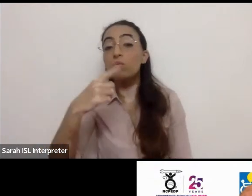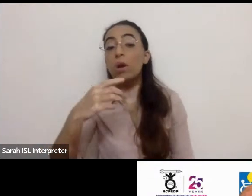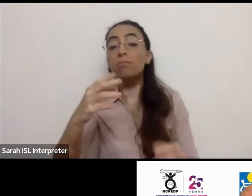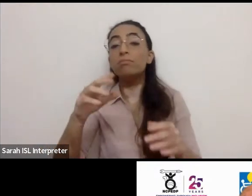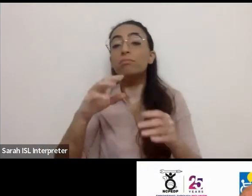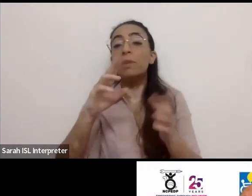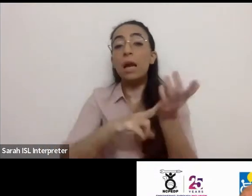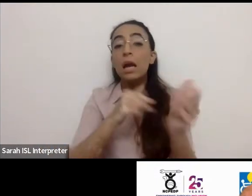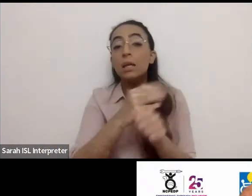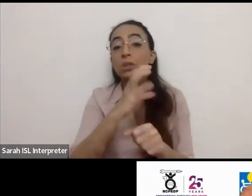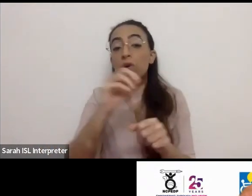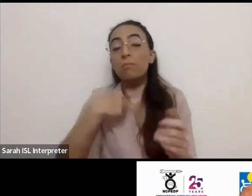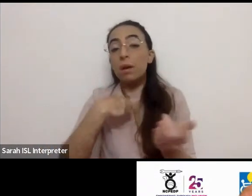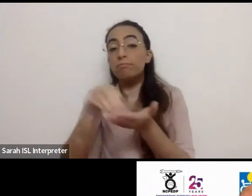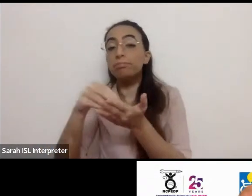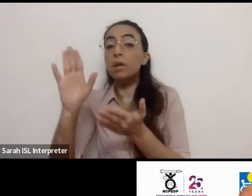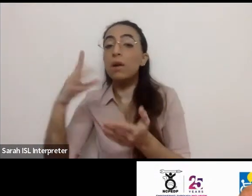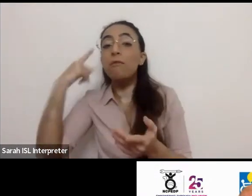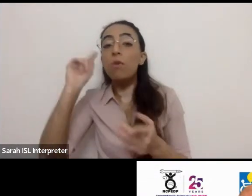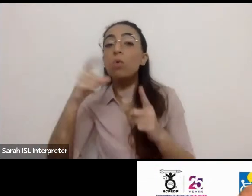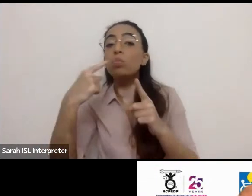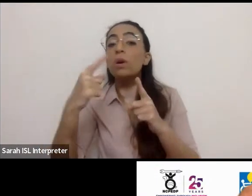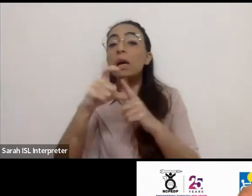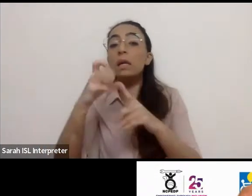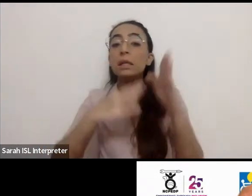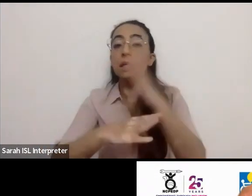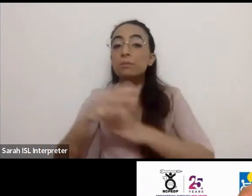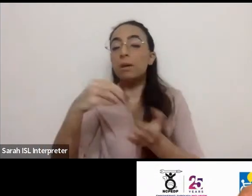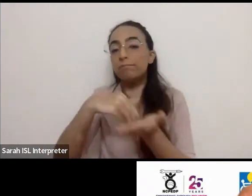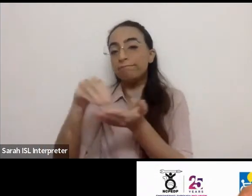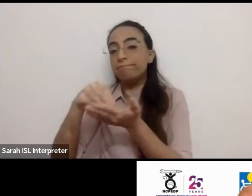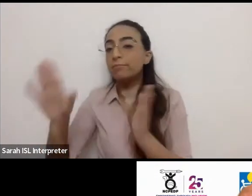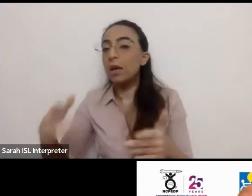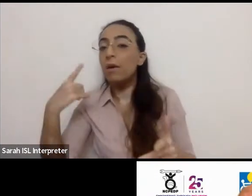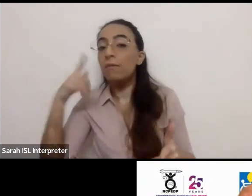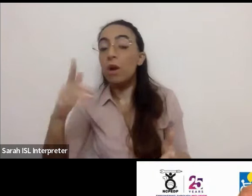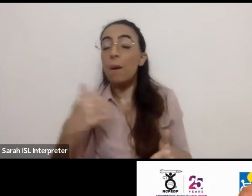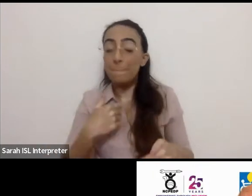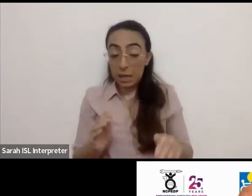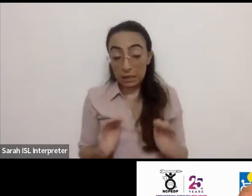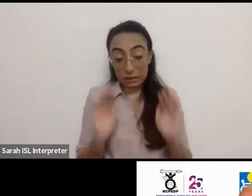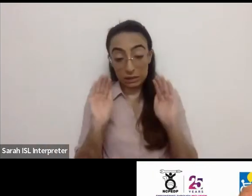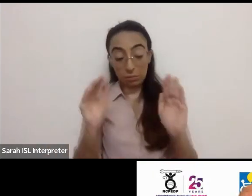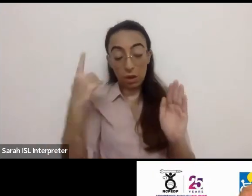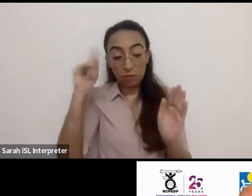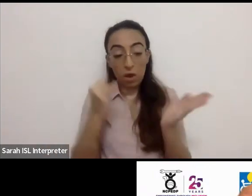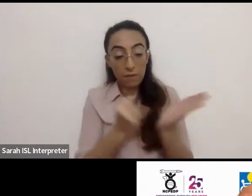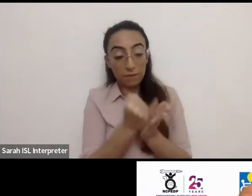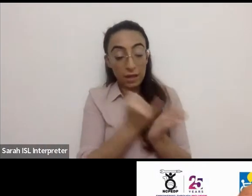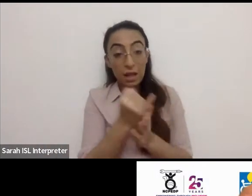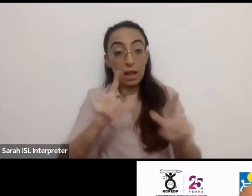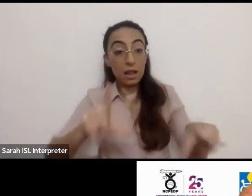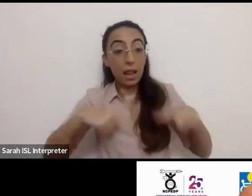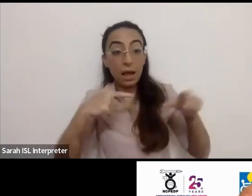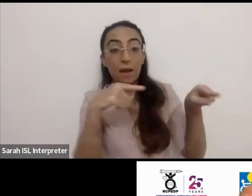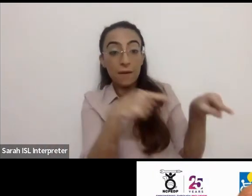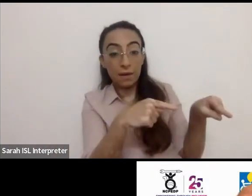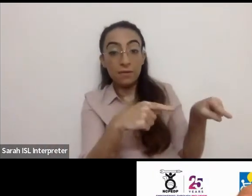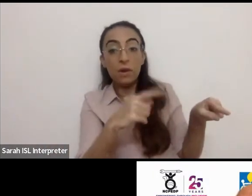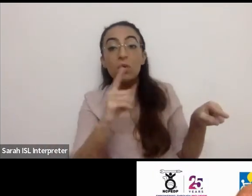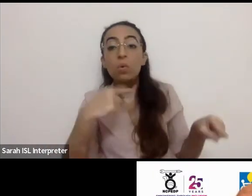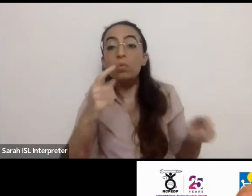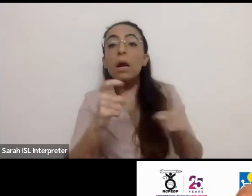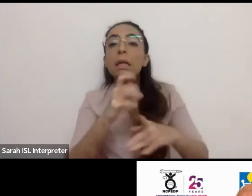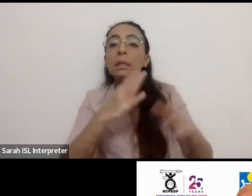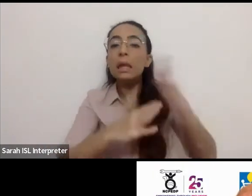supporting people with disabilities. Now, in all fairness, our work on supporting rural livelihoods is still, for people with disabilities,